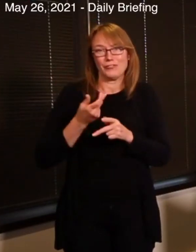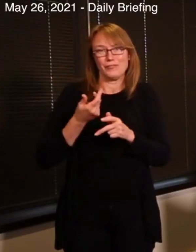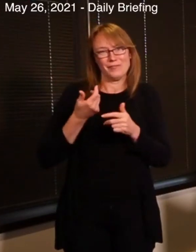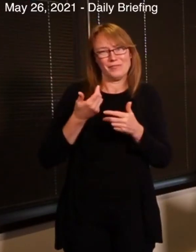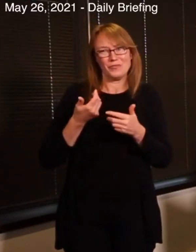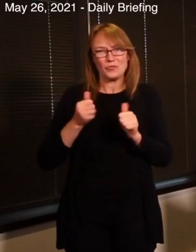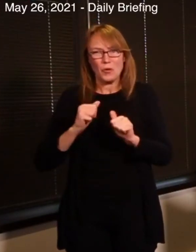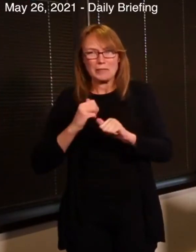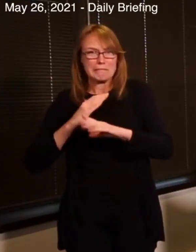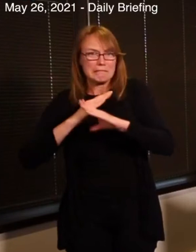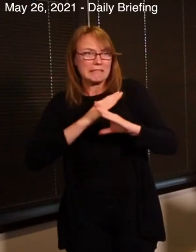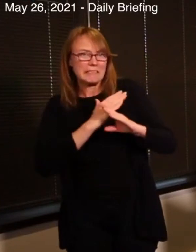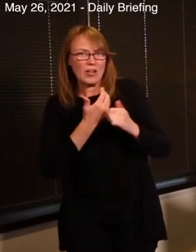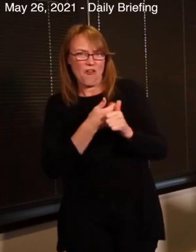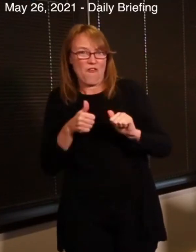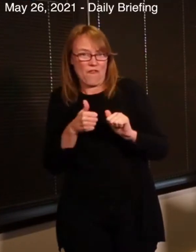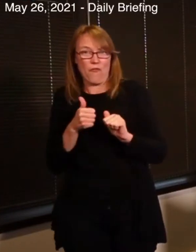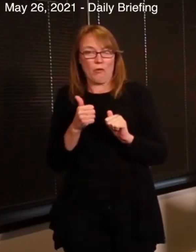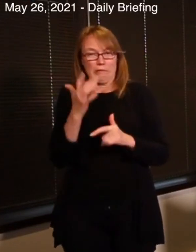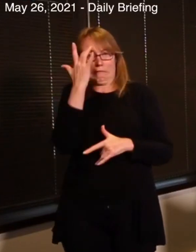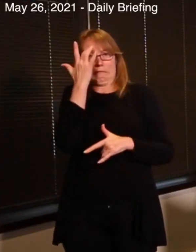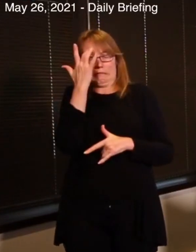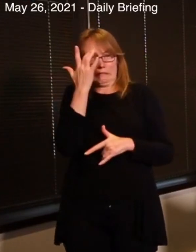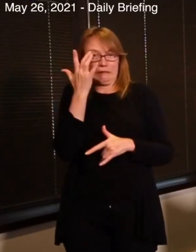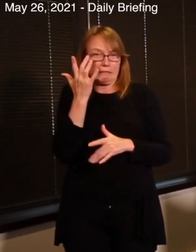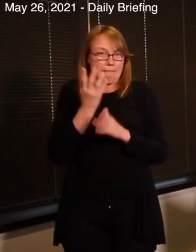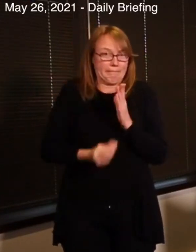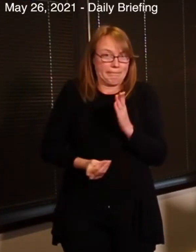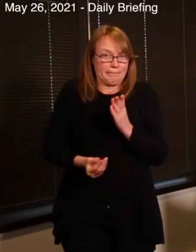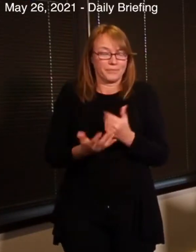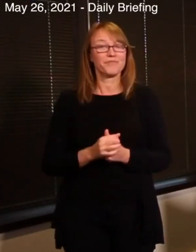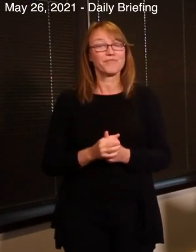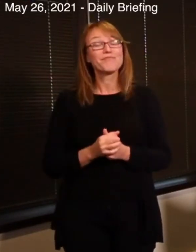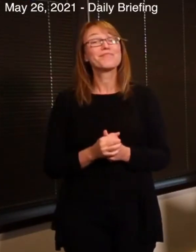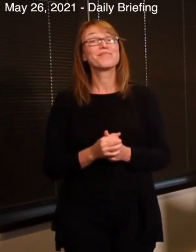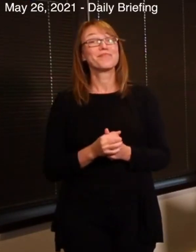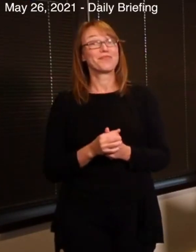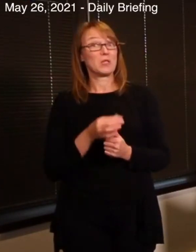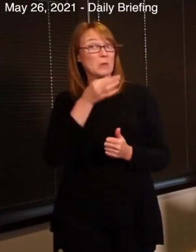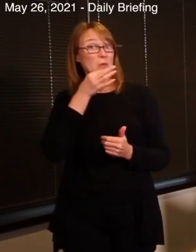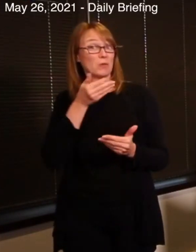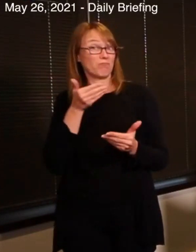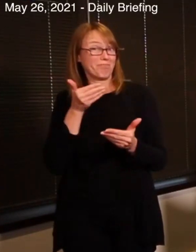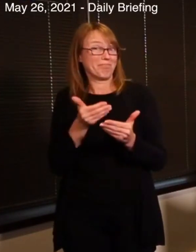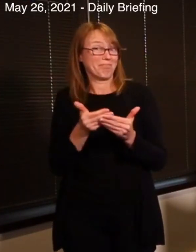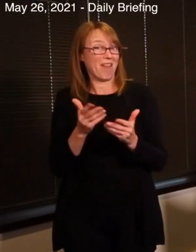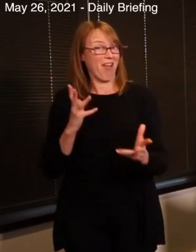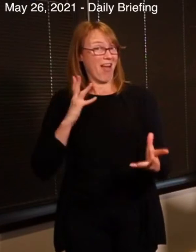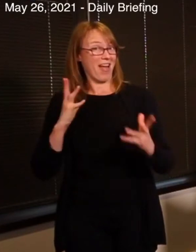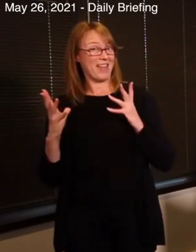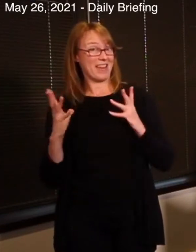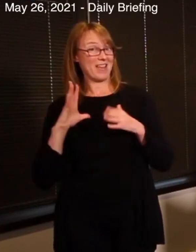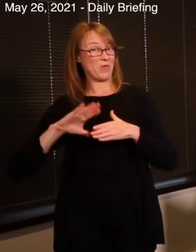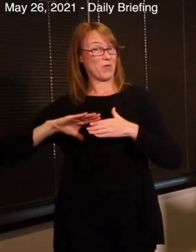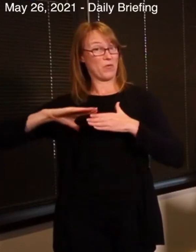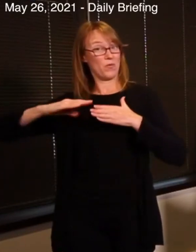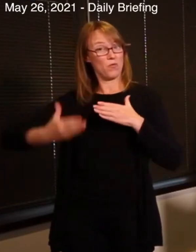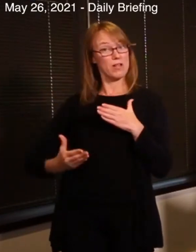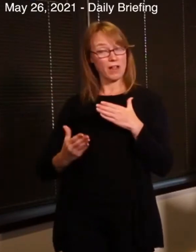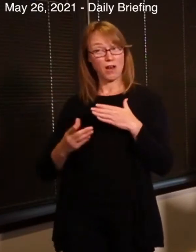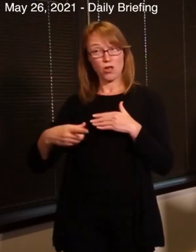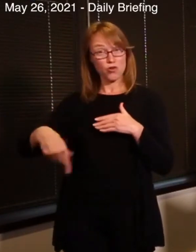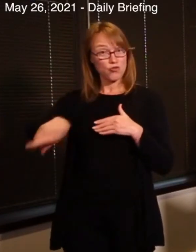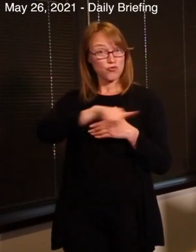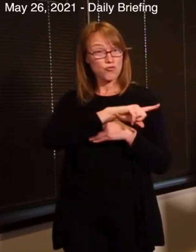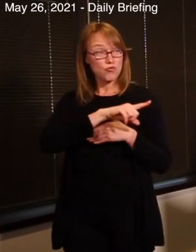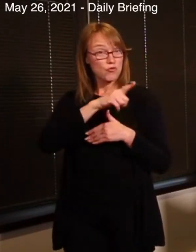well. So as we head into the holiday weekend, let's be smart about how we celebrate. For those that are fully vaccinated, of course, you can travel